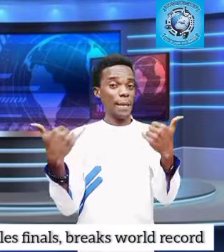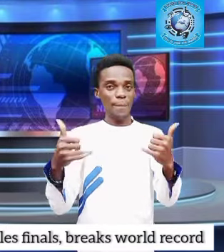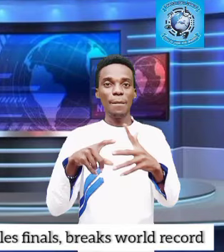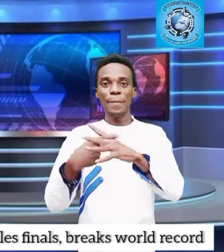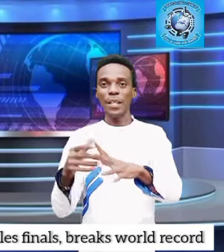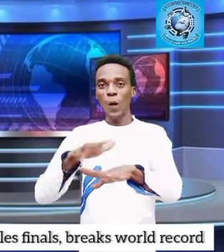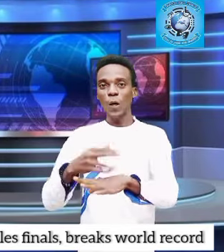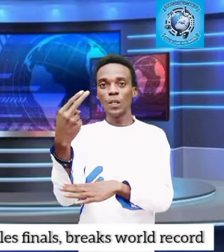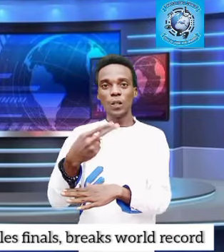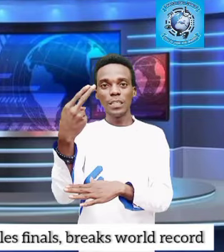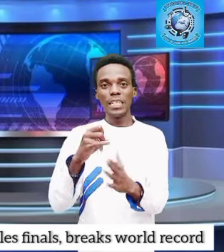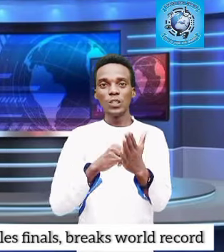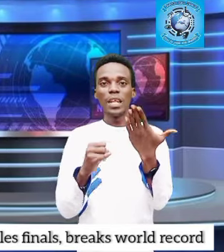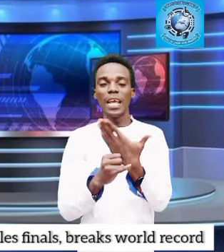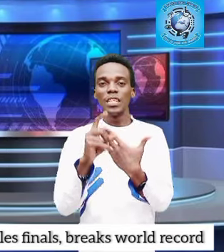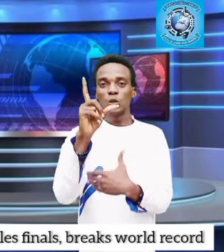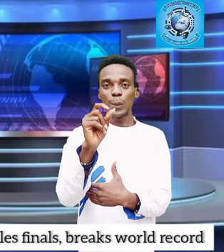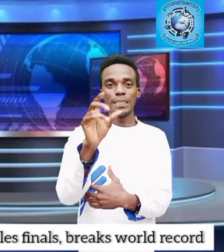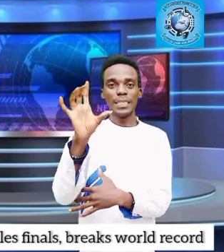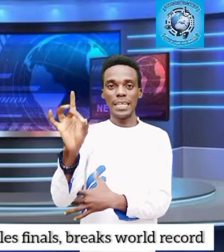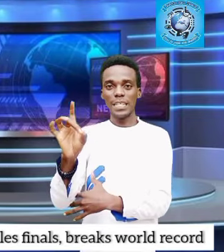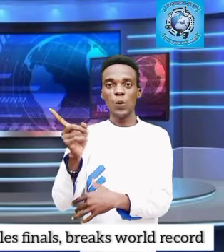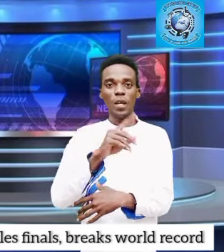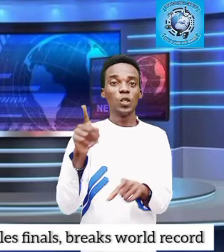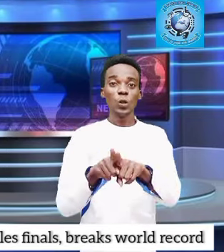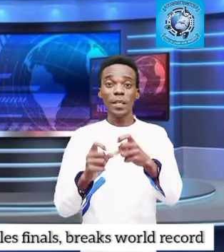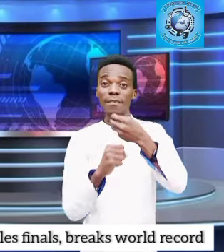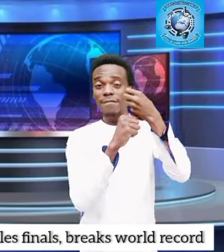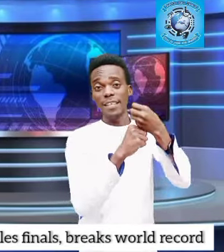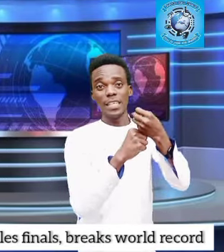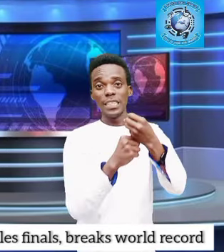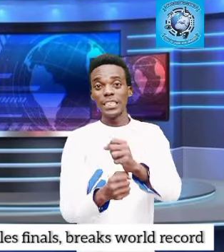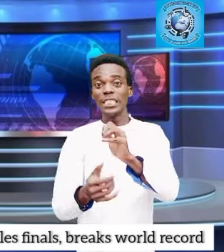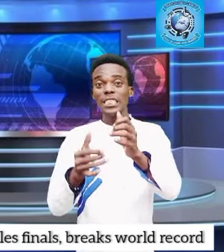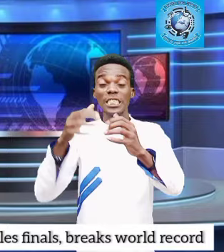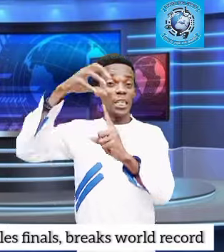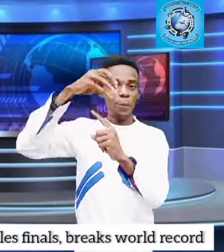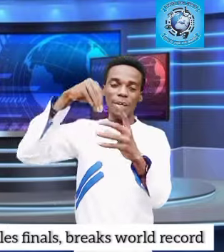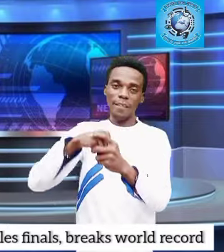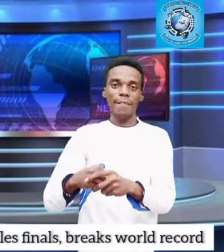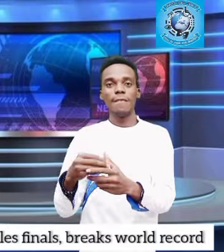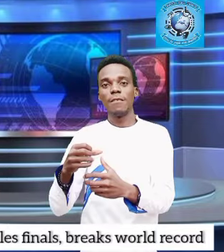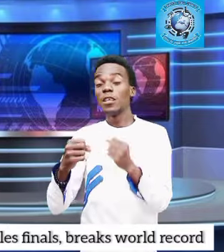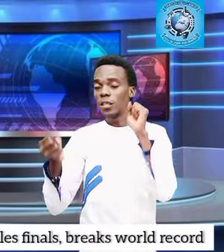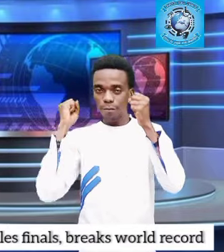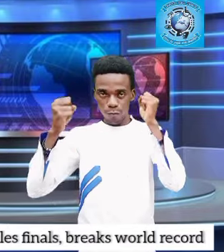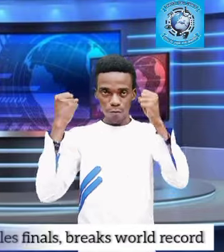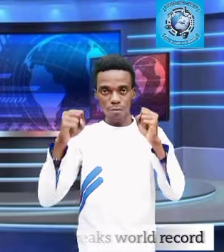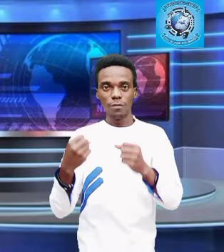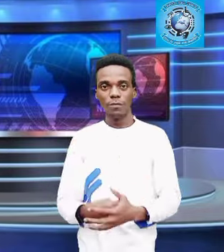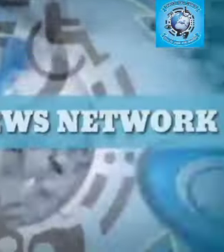Thursday, July 28th, where she is also the defending champion in the event.